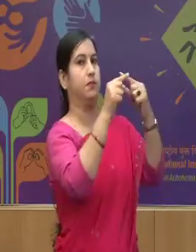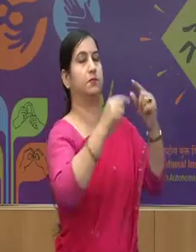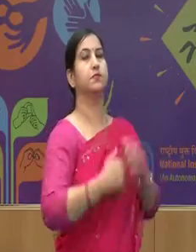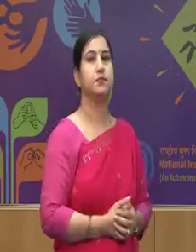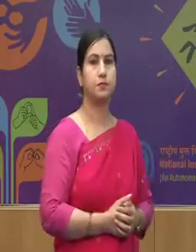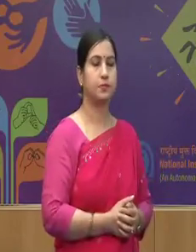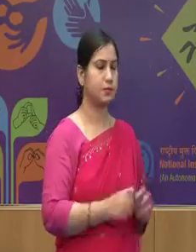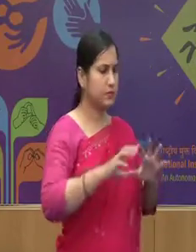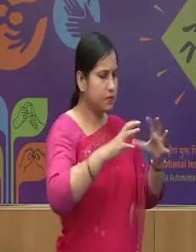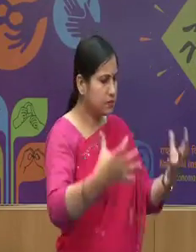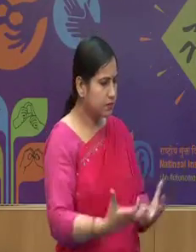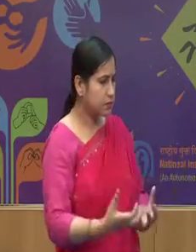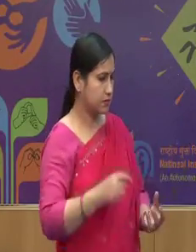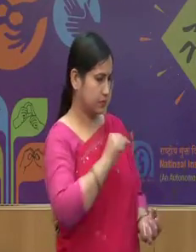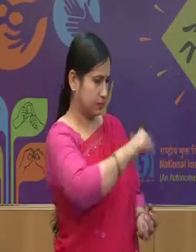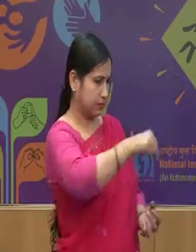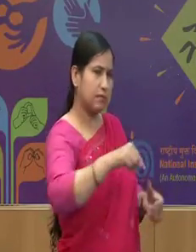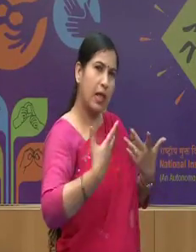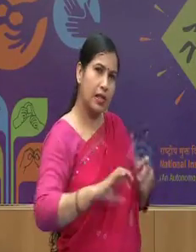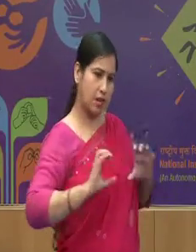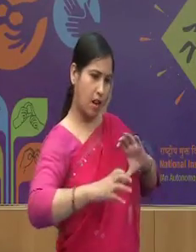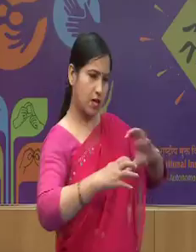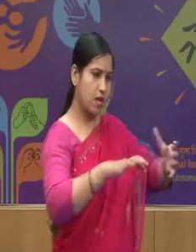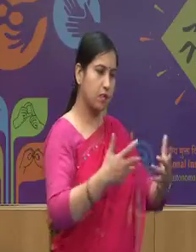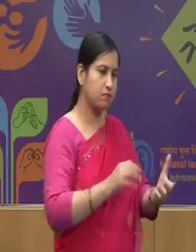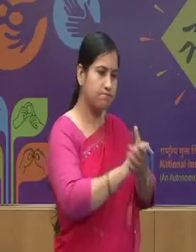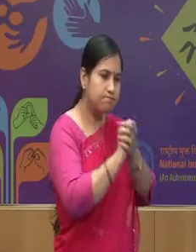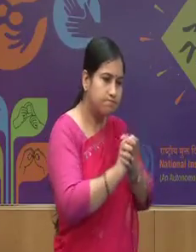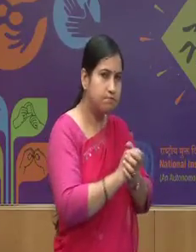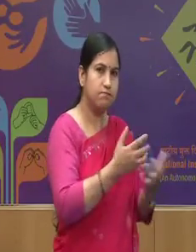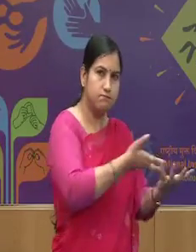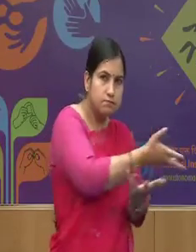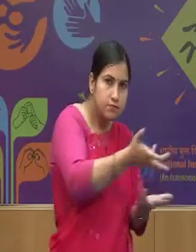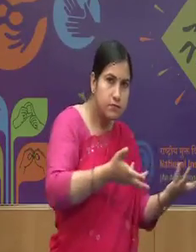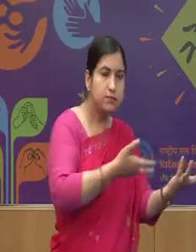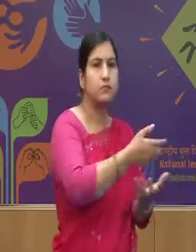between various countries of the world.